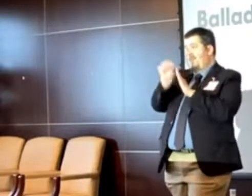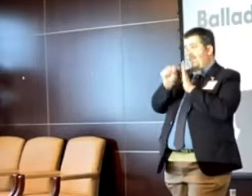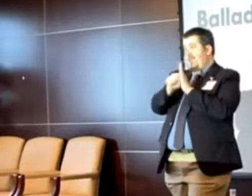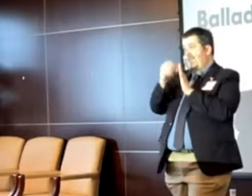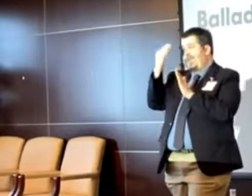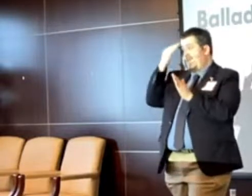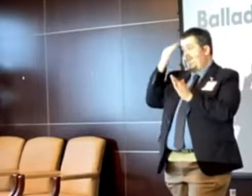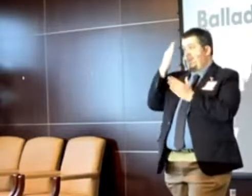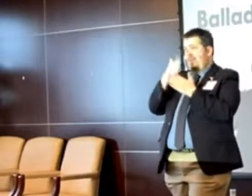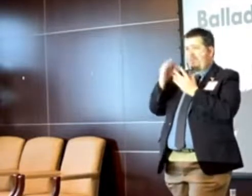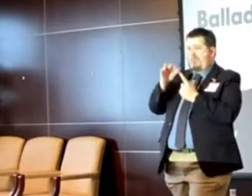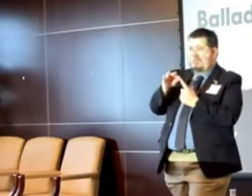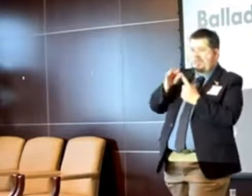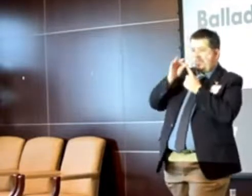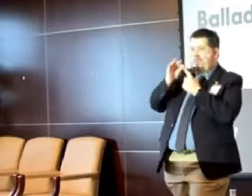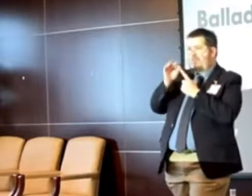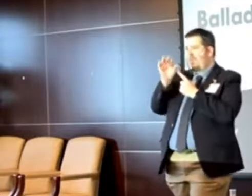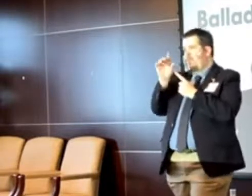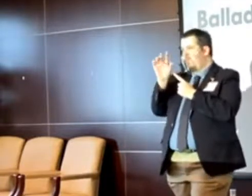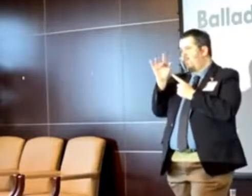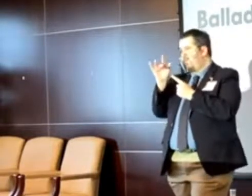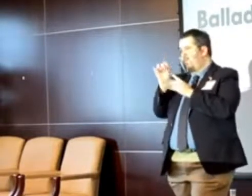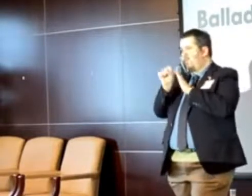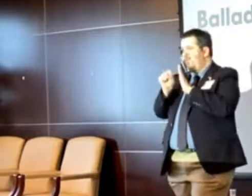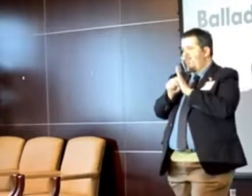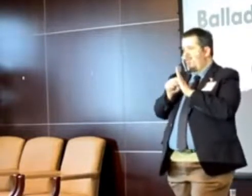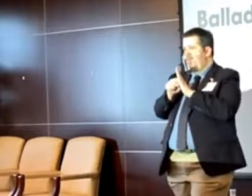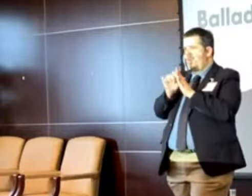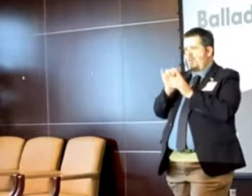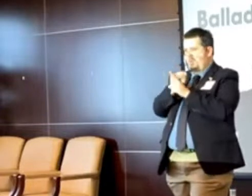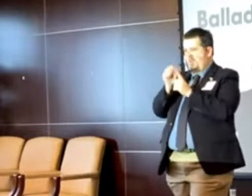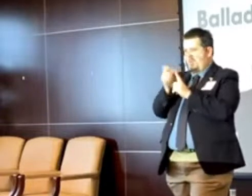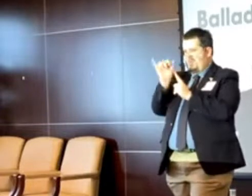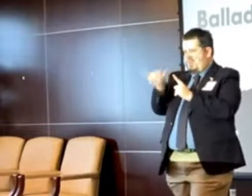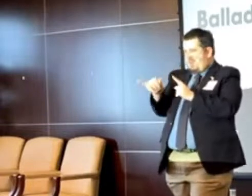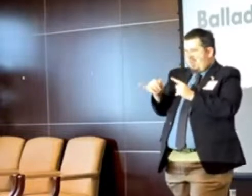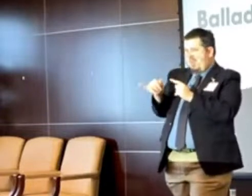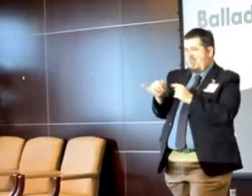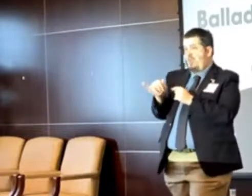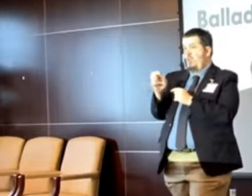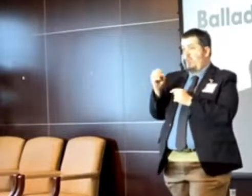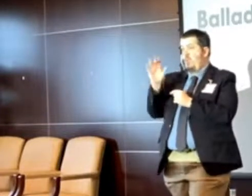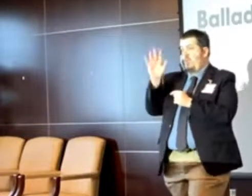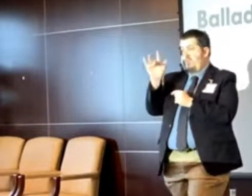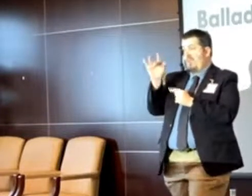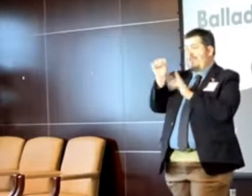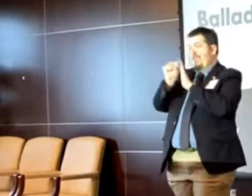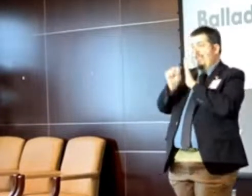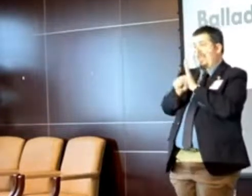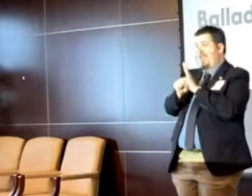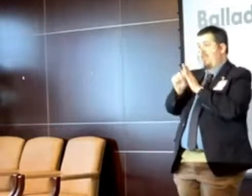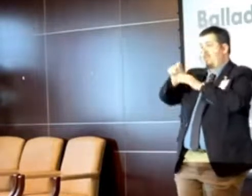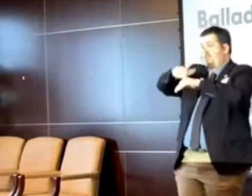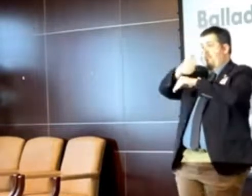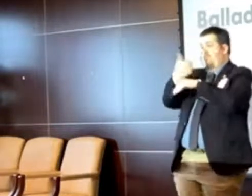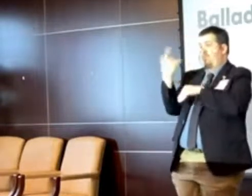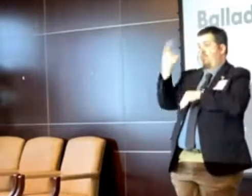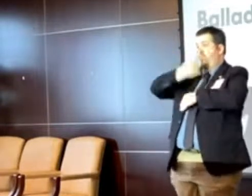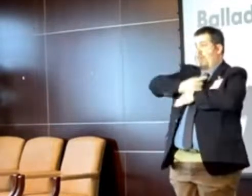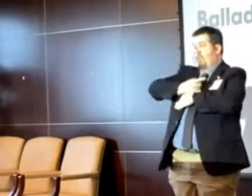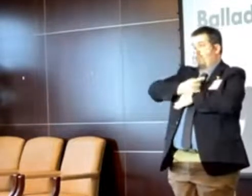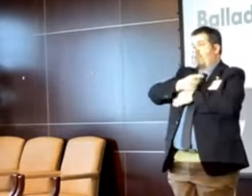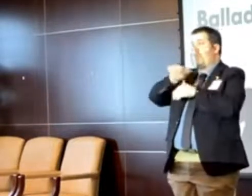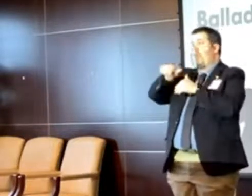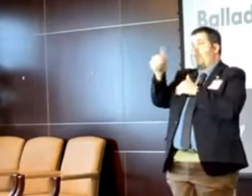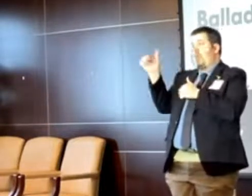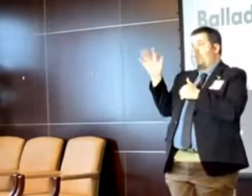was an exemption. There was 20 or 25 states it wasn't. What's the status of that right now? 25 states go into effect today, Okay.